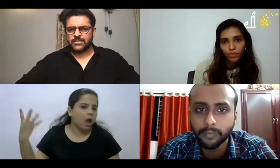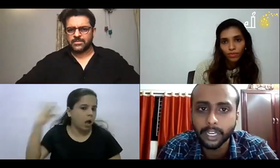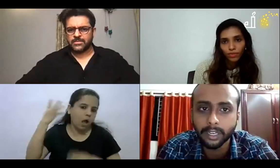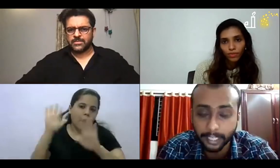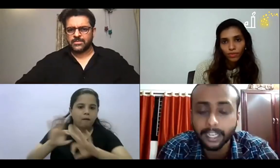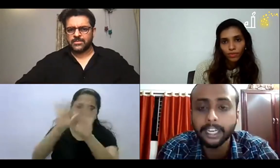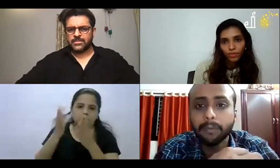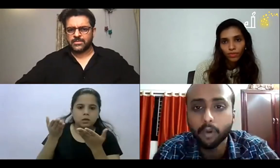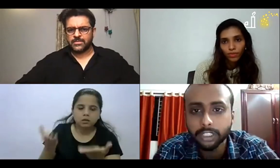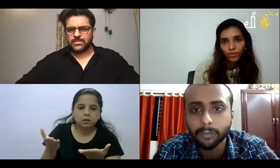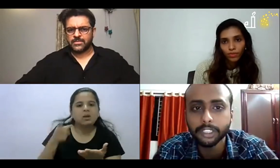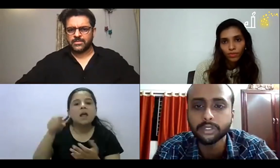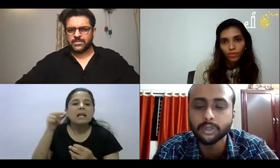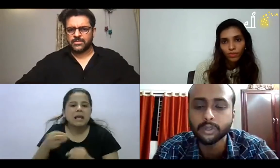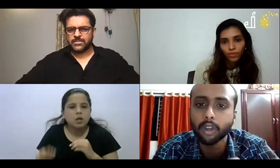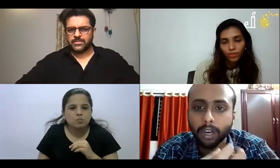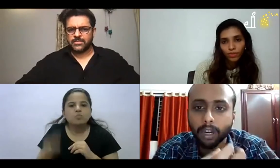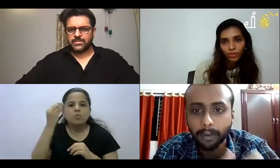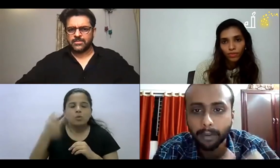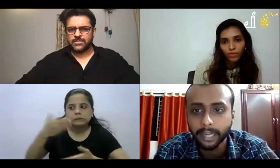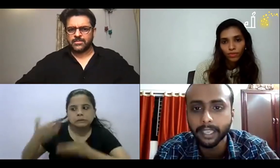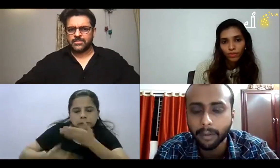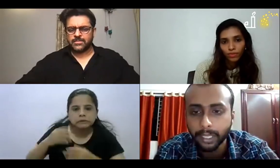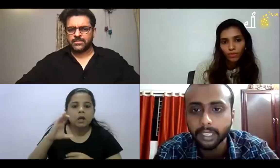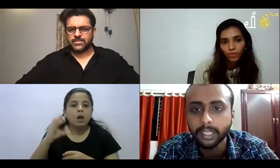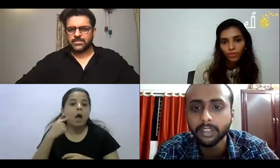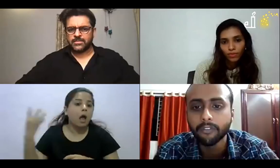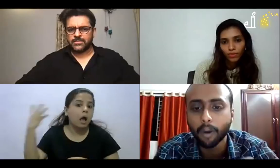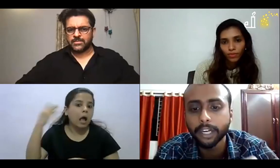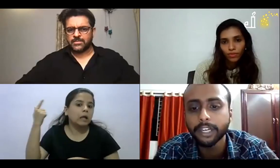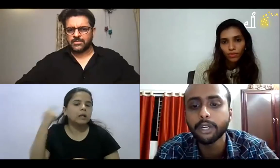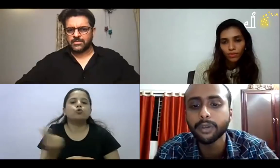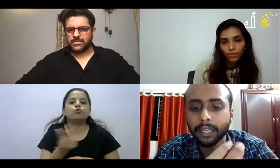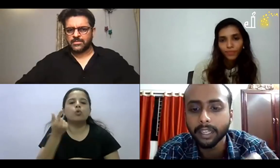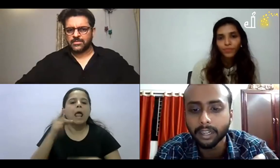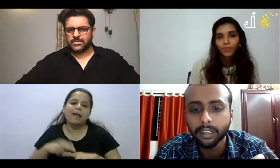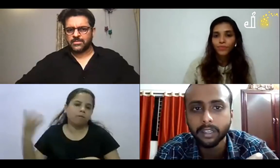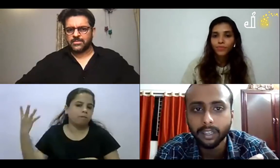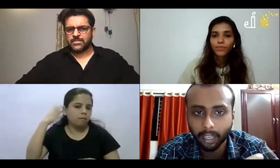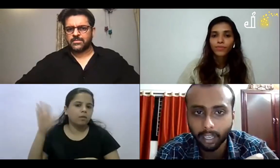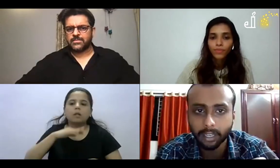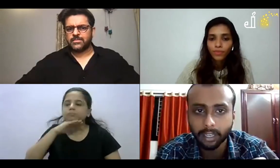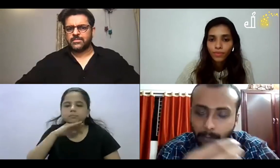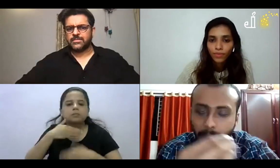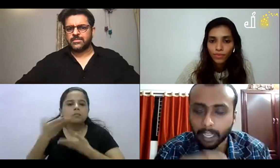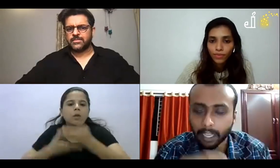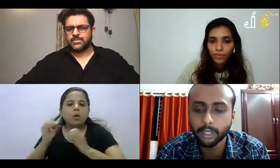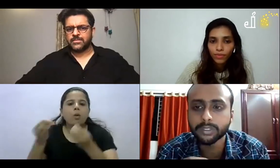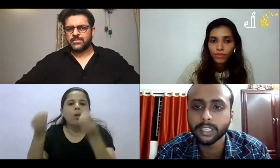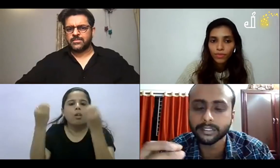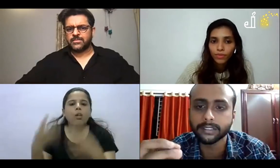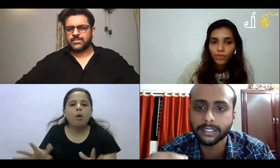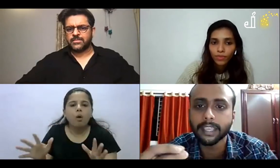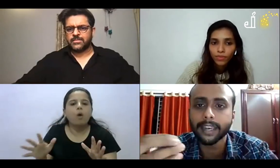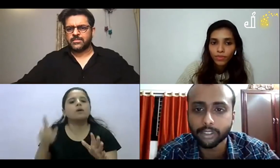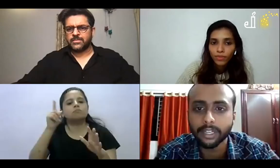now will need a little more stimulation so that the cochlear implant can be formulated into a clear, I mean, can be used